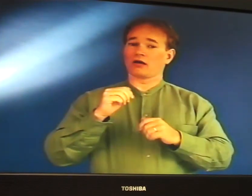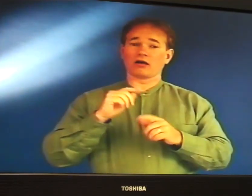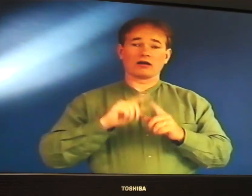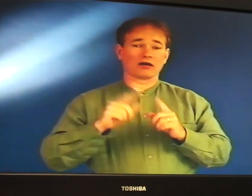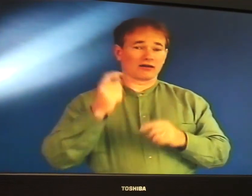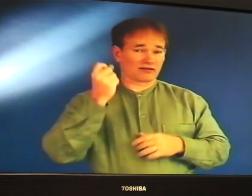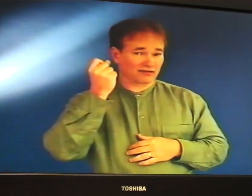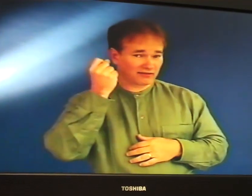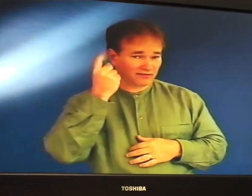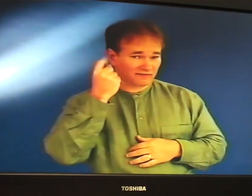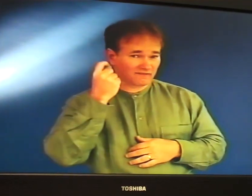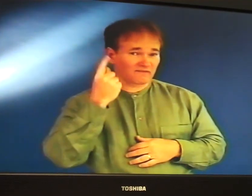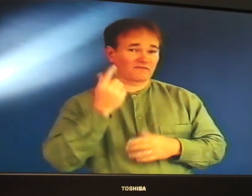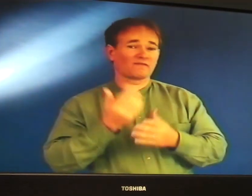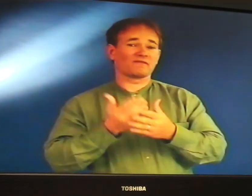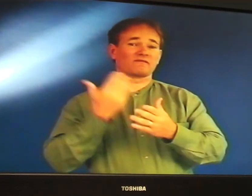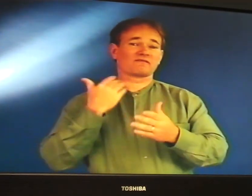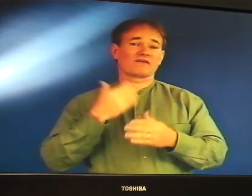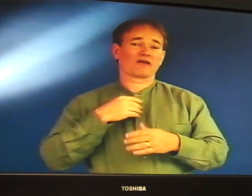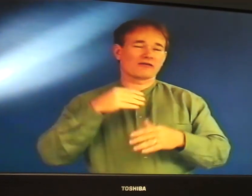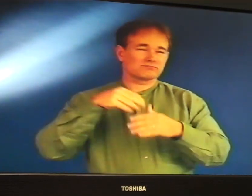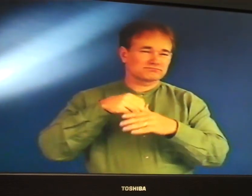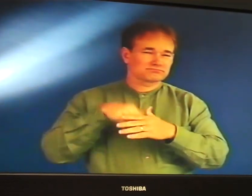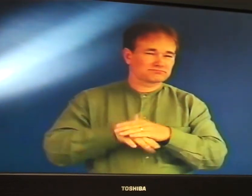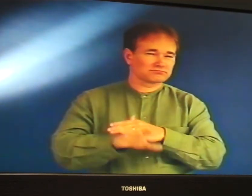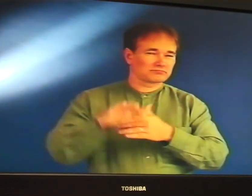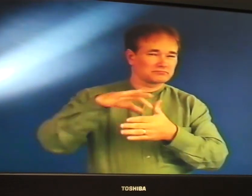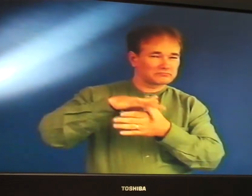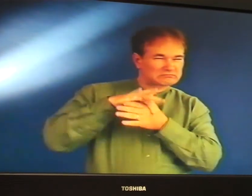So this videotape is a structure of ASL.